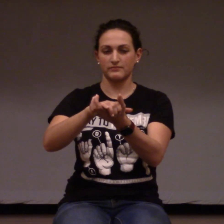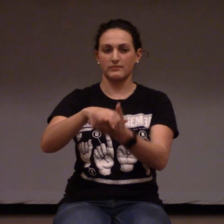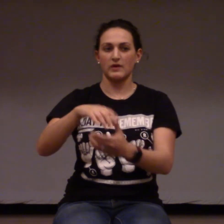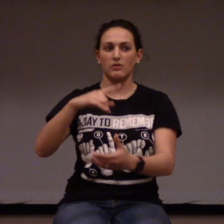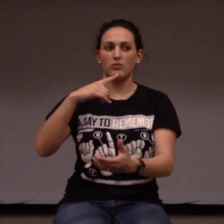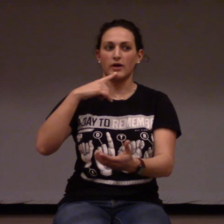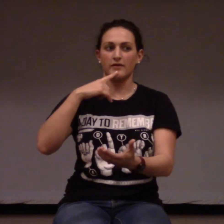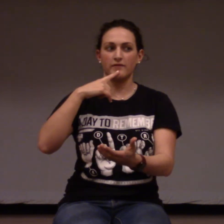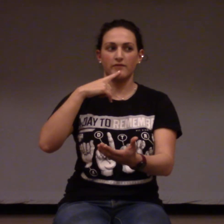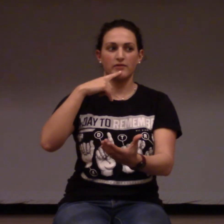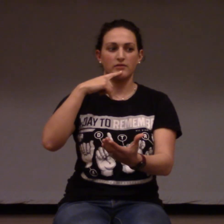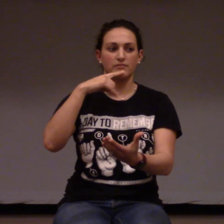Wife.